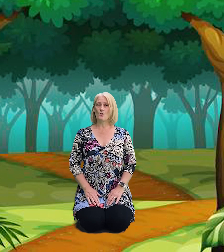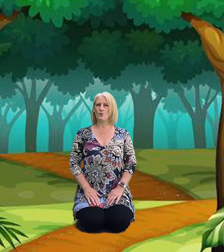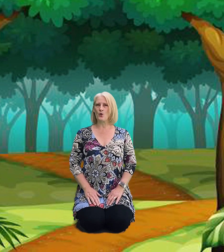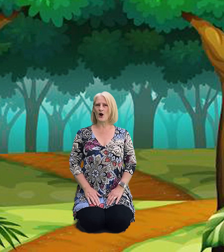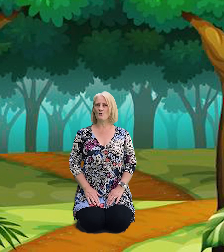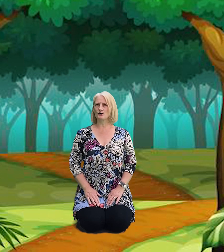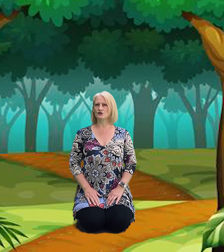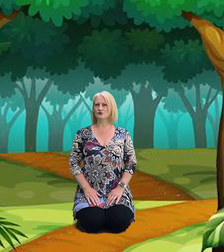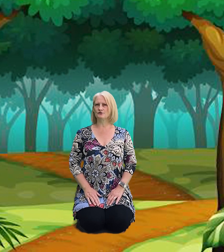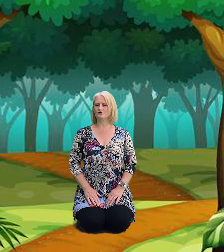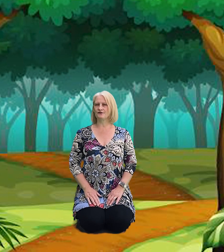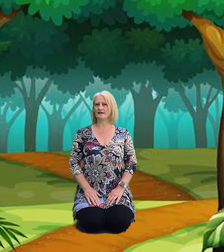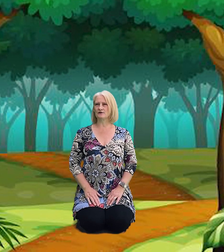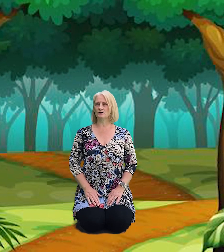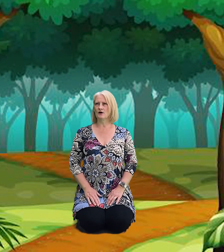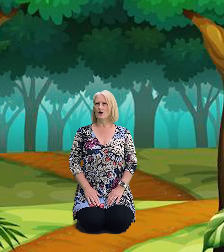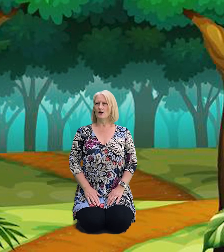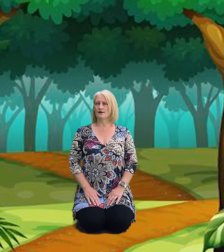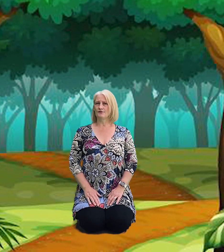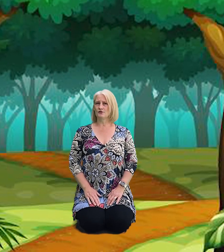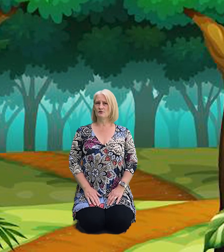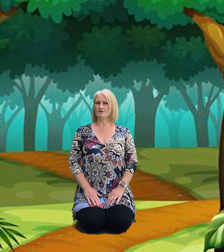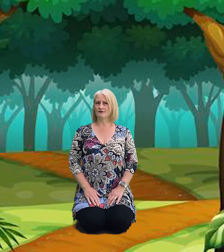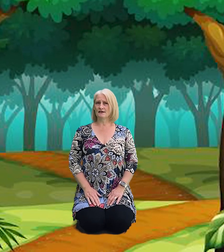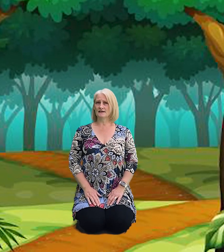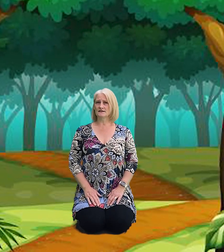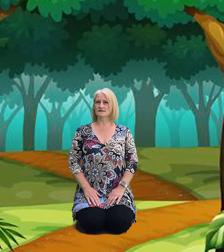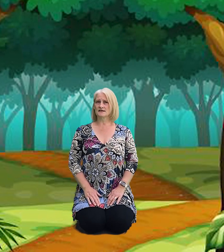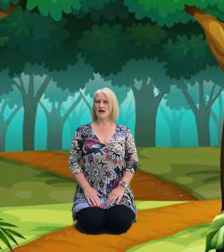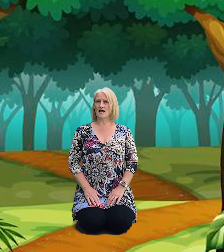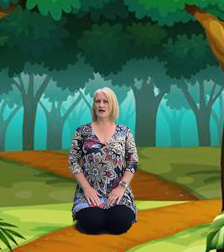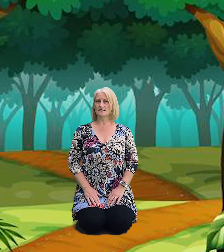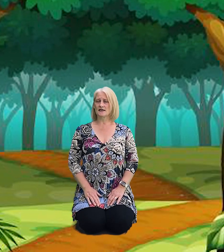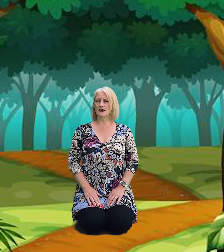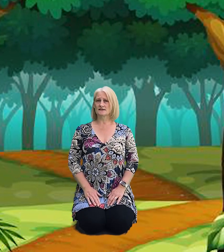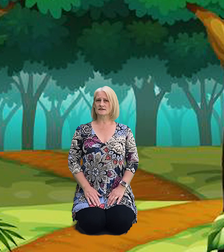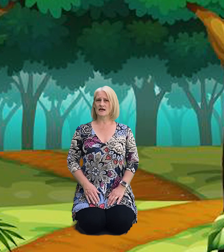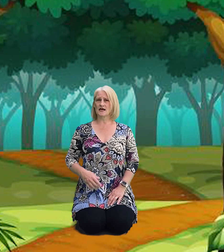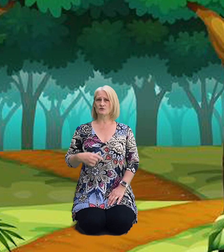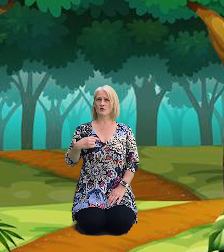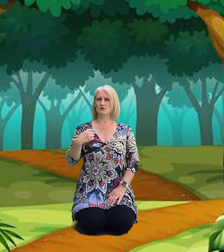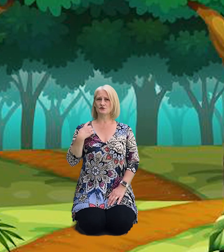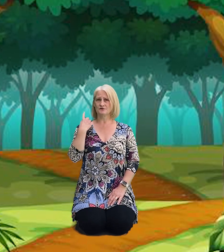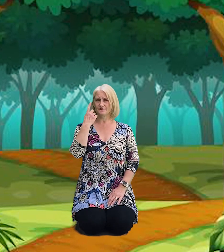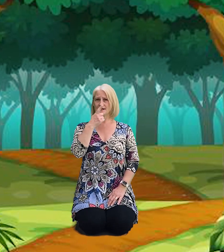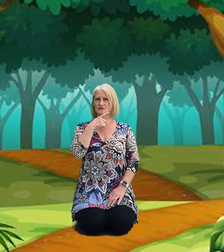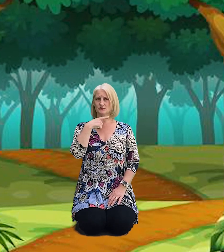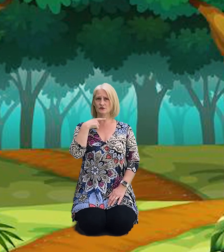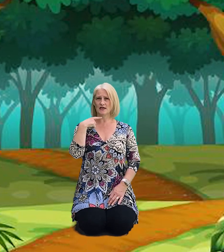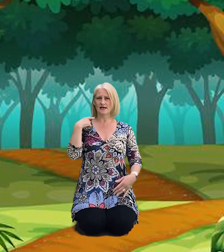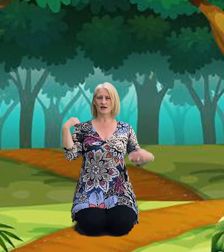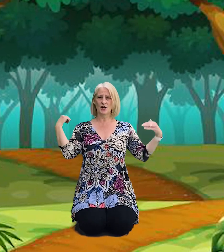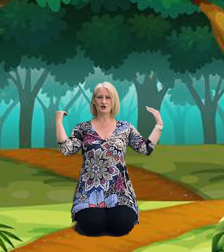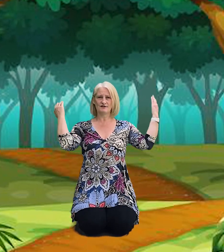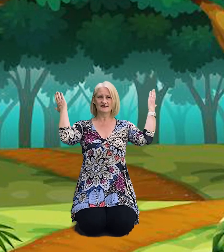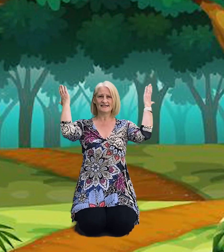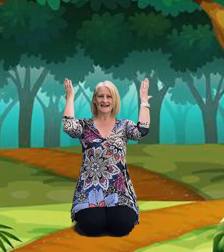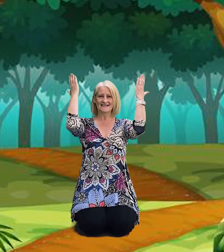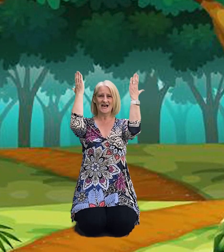How would you feel if you were feeling sad and scared? What would your face look like? Are you ready? Let's